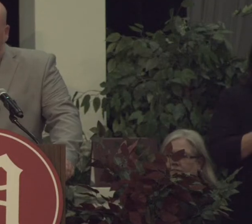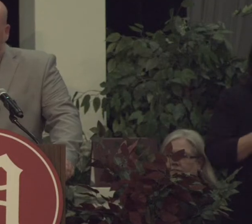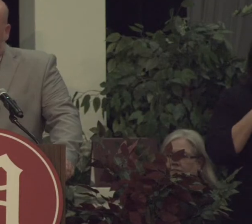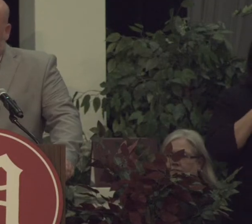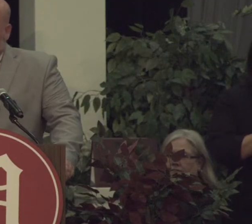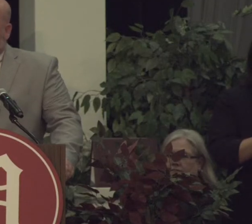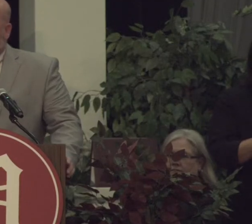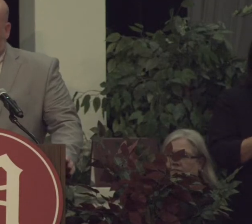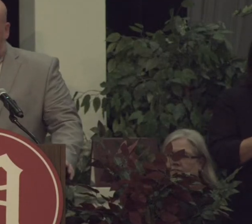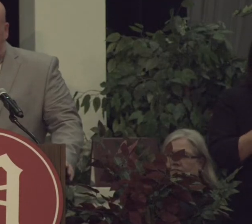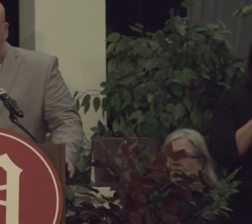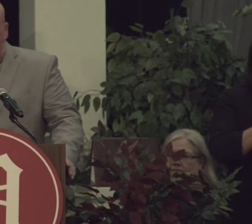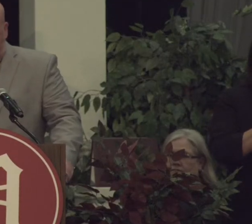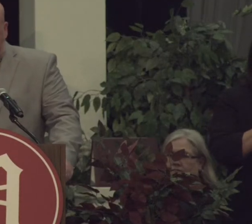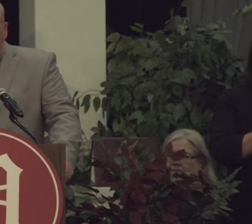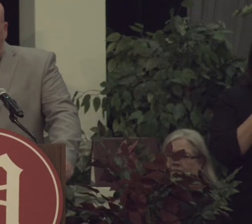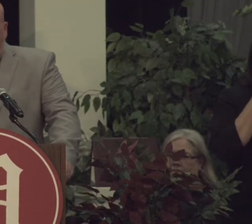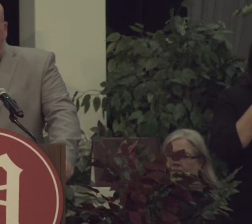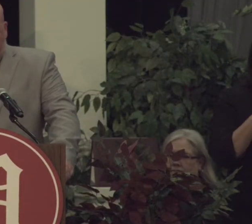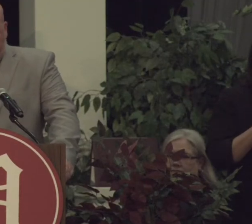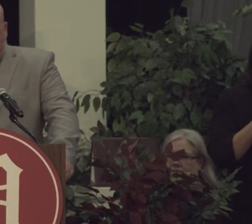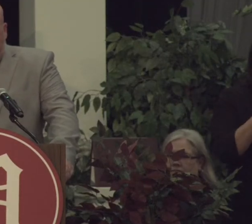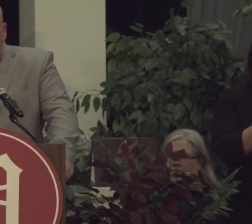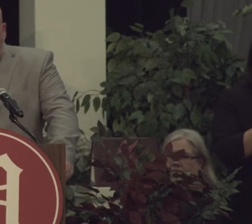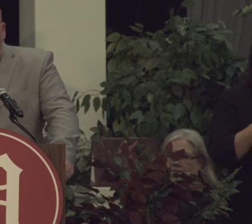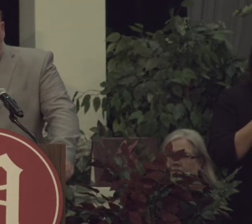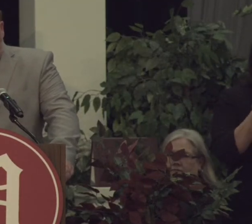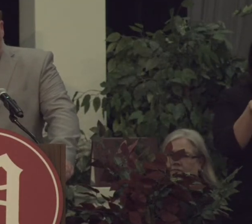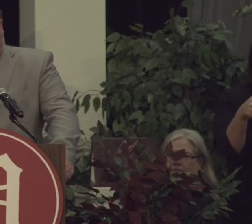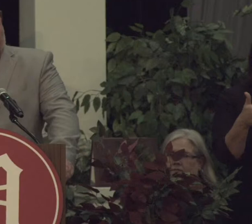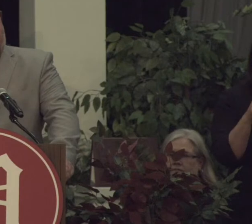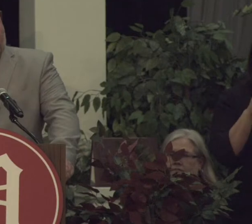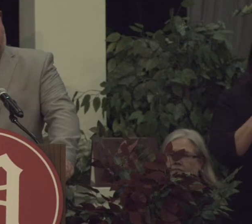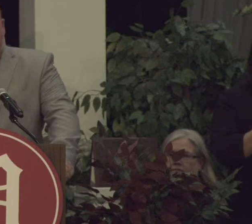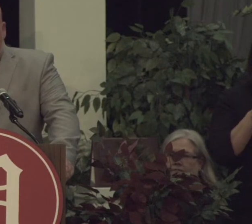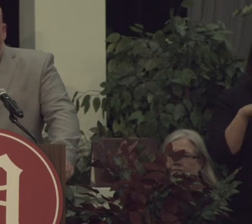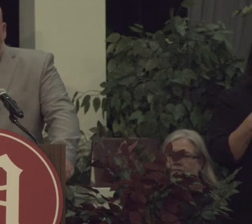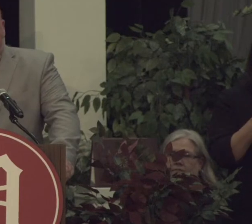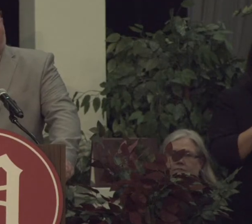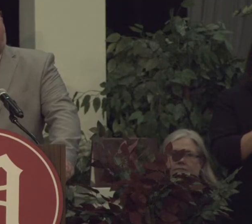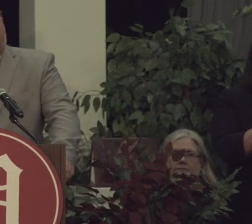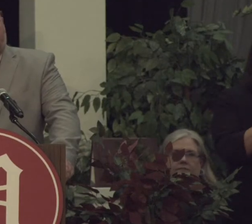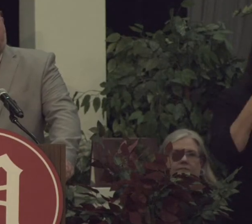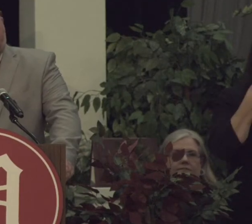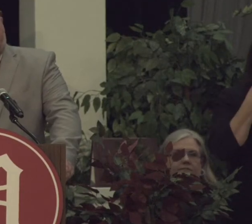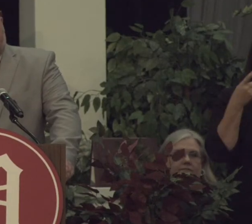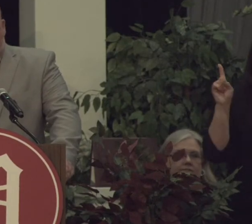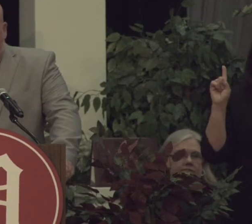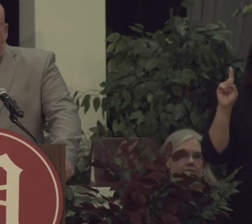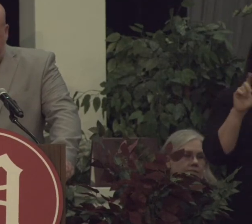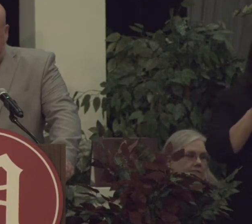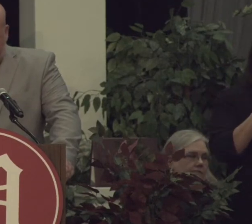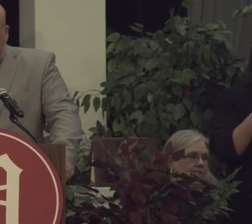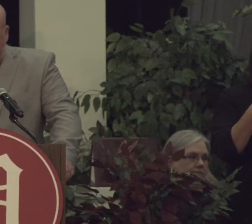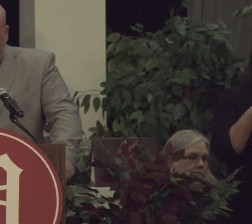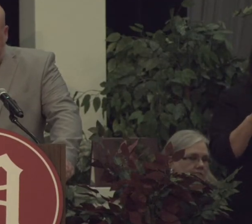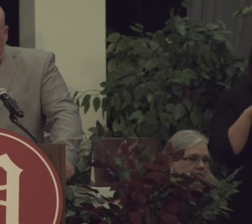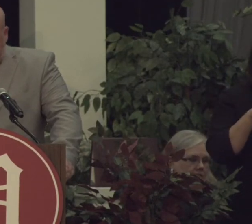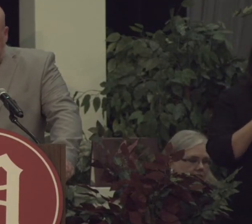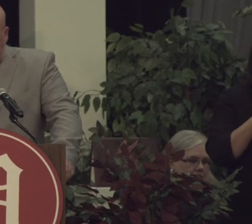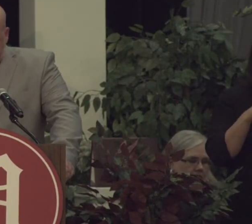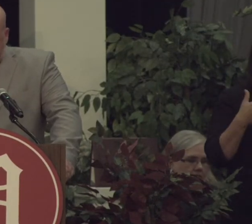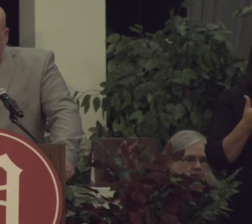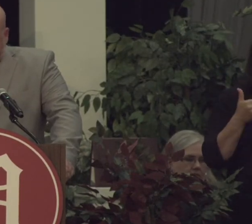to focus on skills in high demand areas, while others step into the workforce with certifications accomplished already at DHS and the Satellite